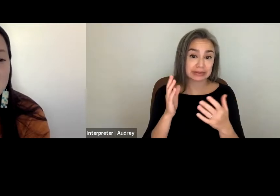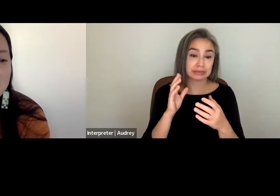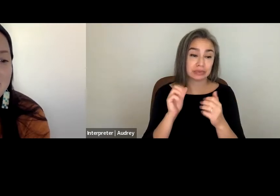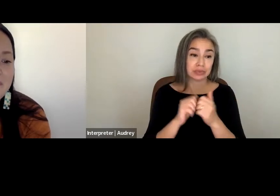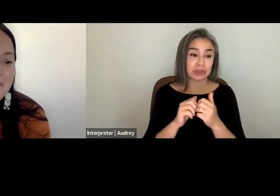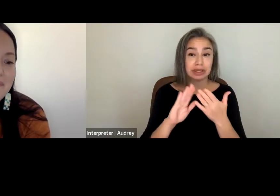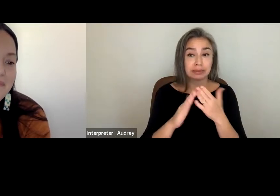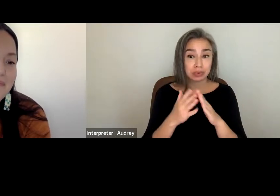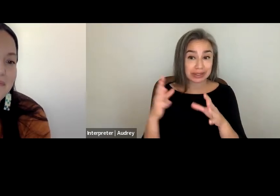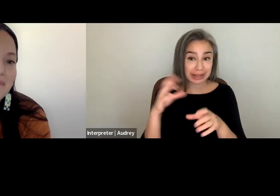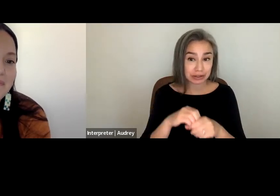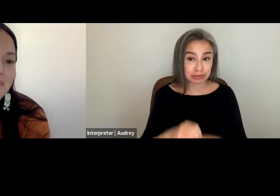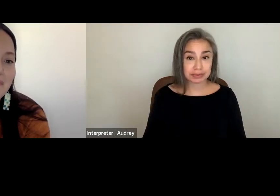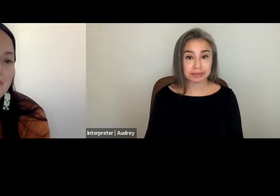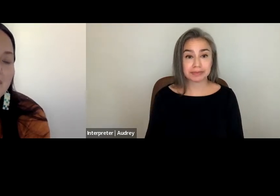engagement.